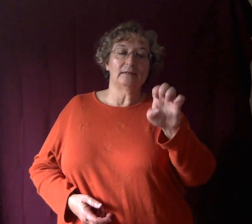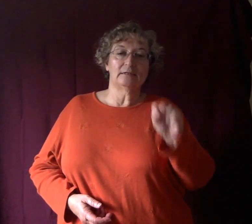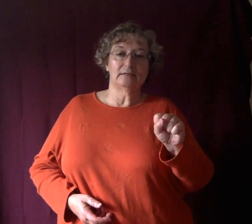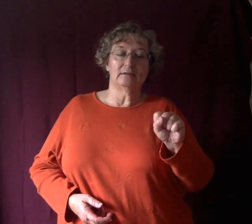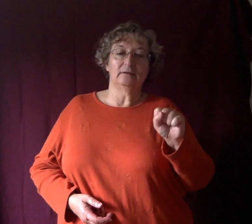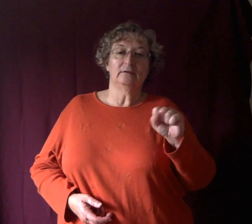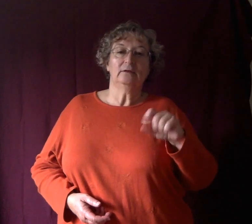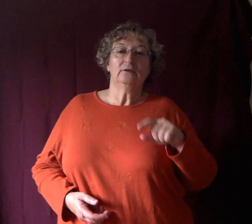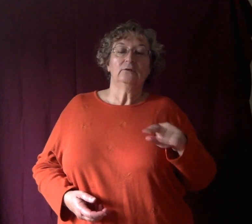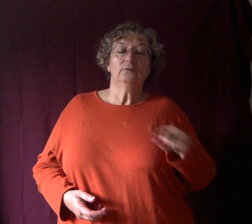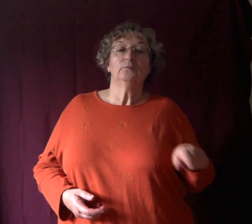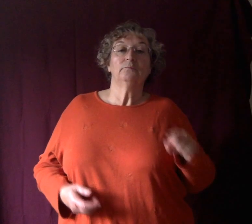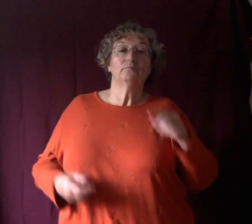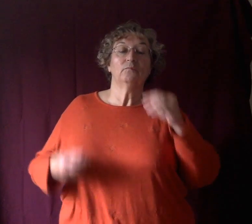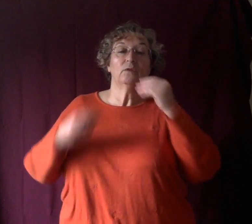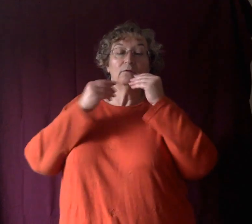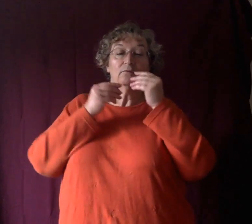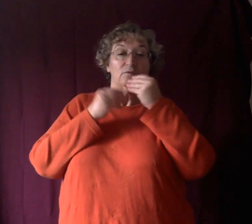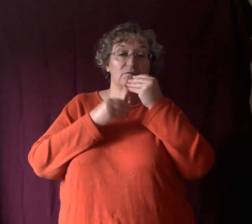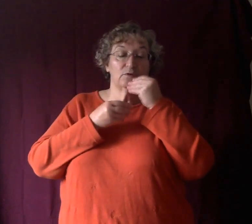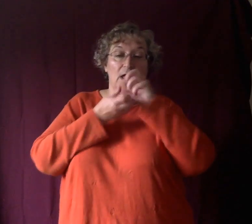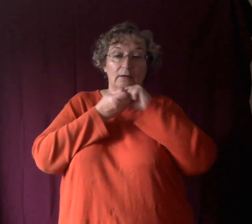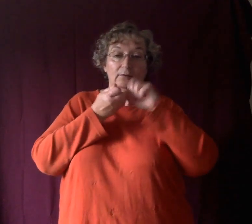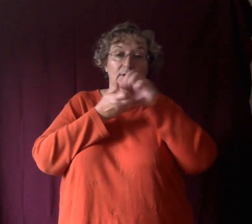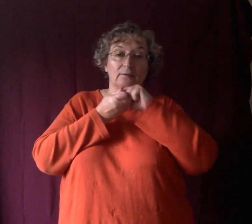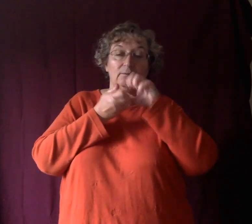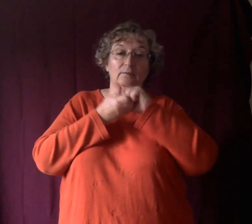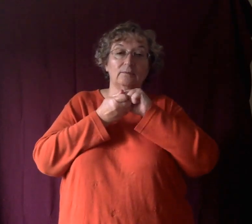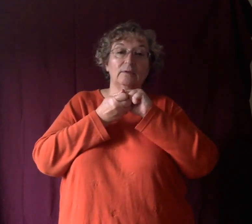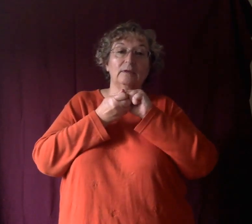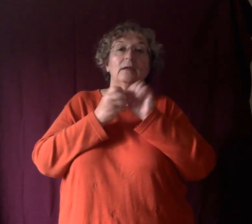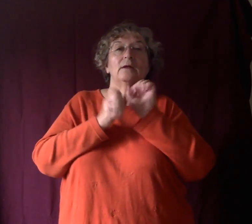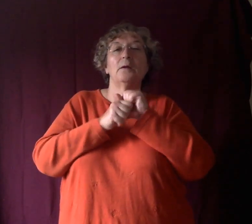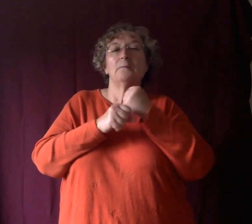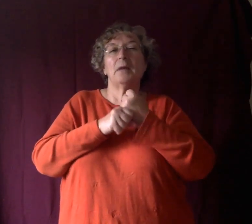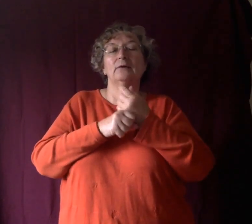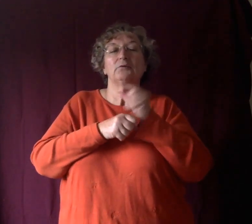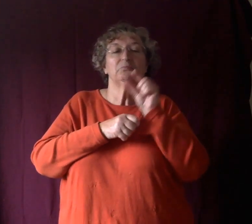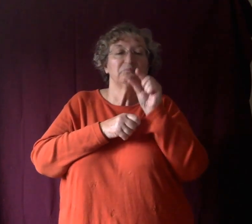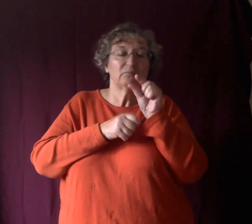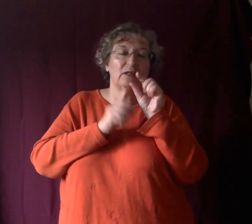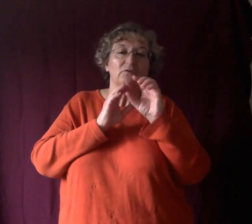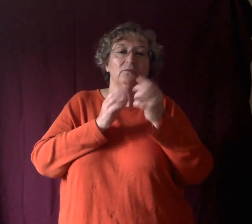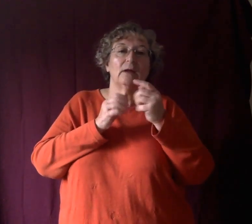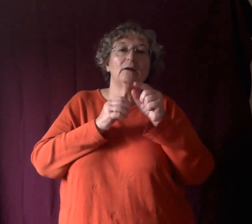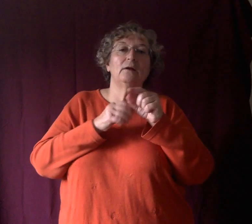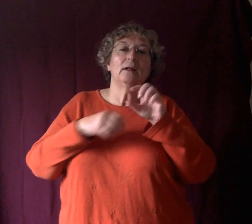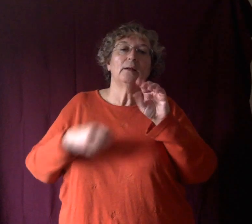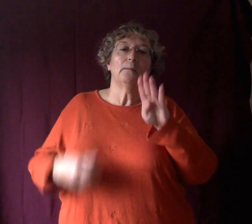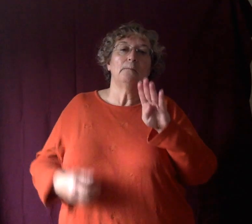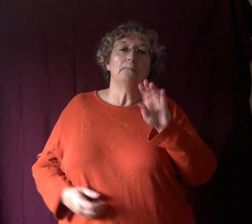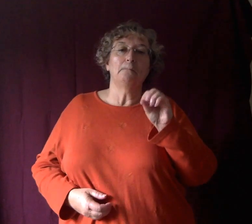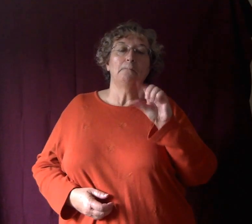chew food and mix it with saliva, you form a small round ball known as a bolus. Swallowing will be the process in which